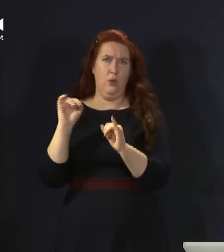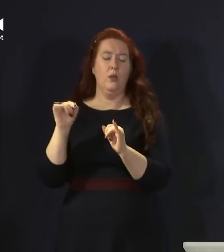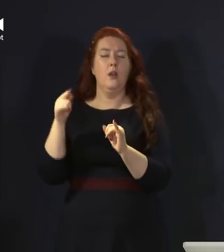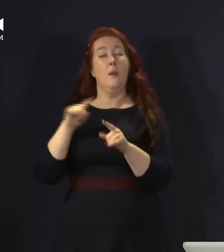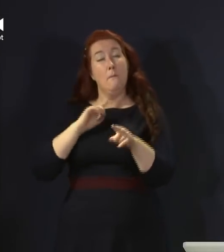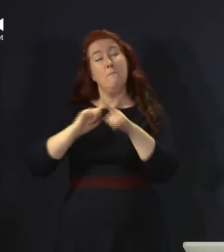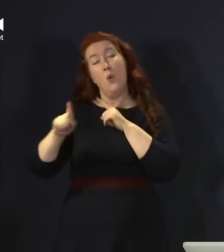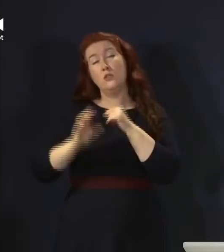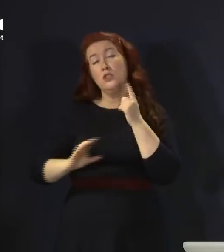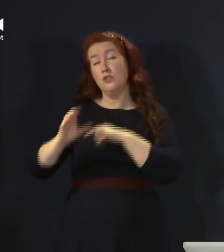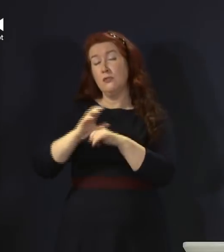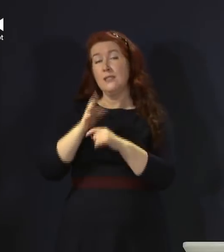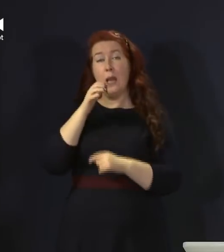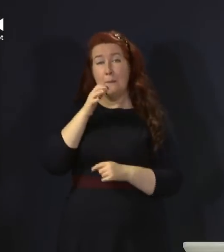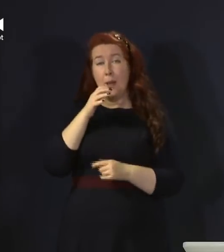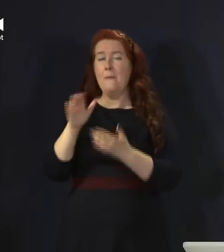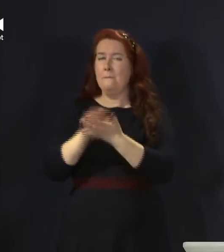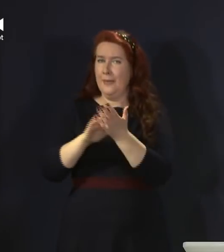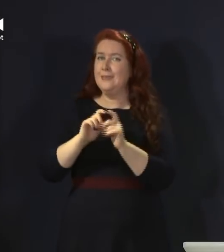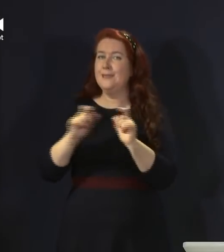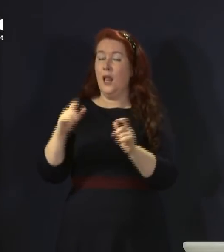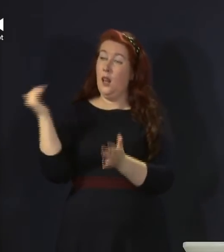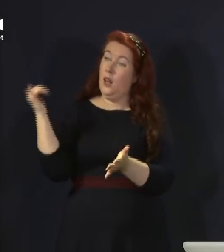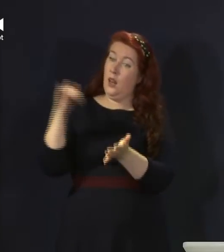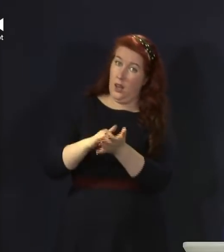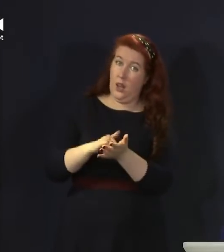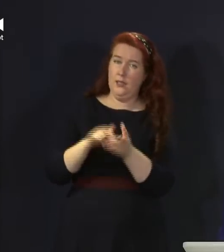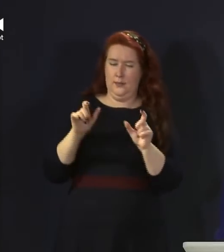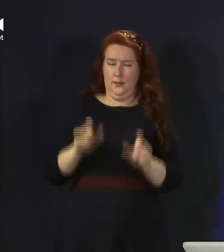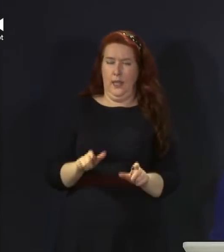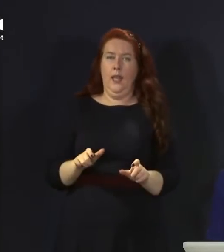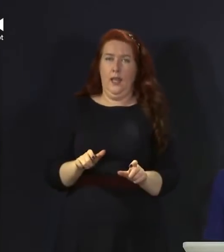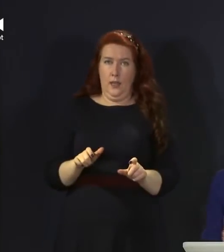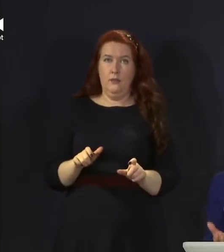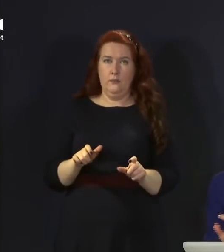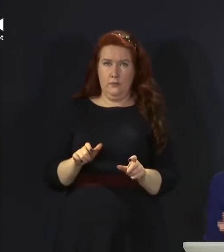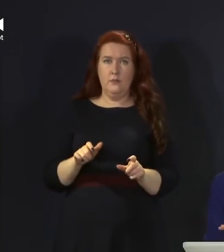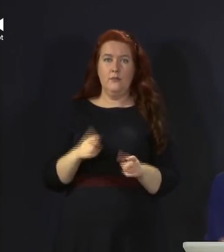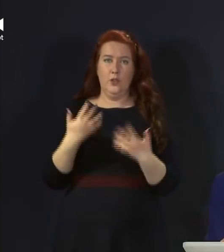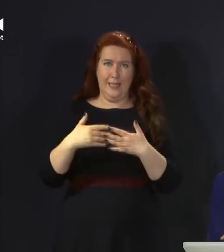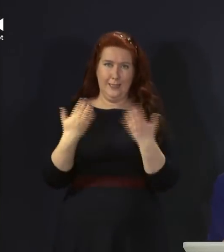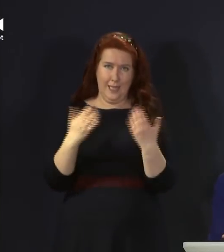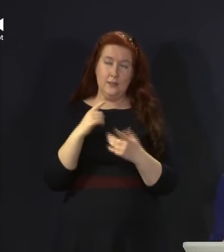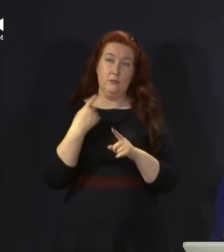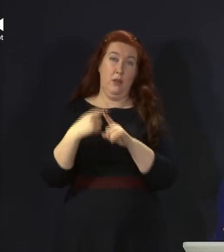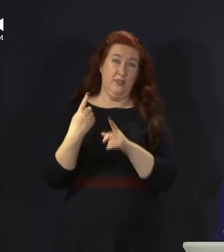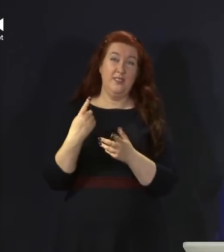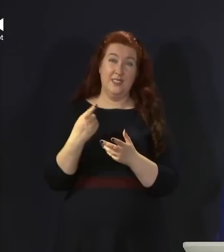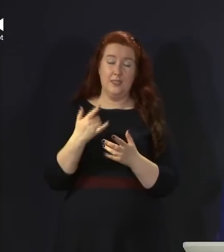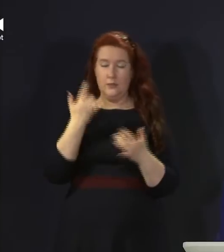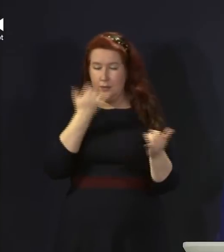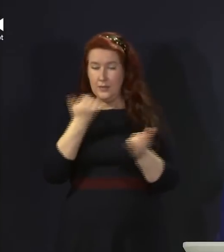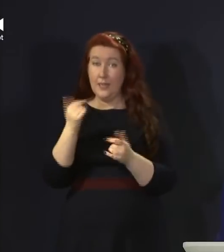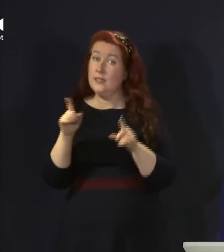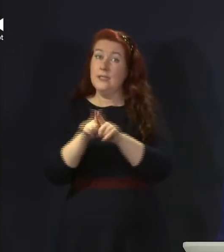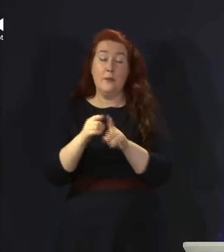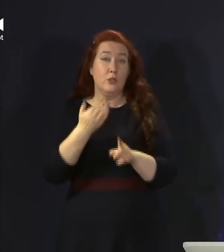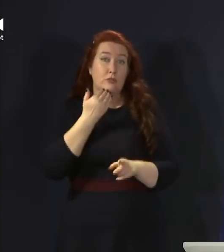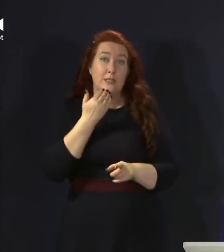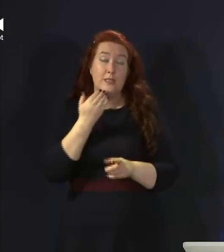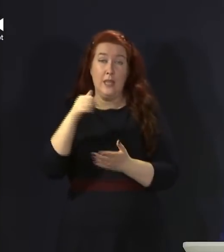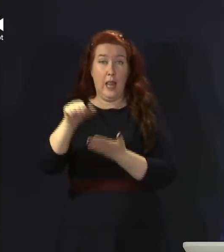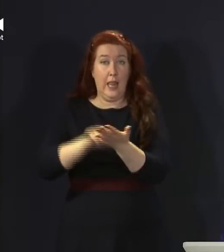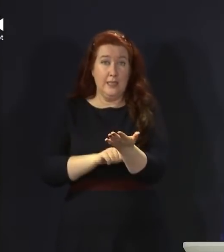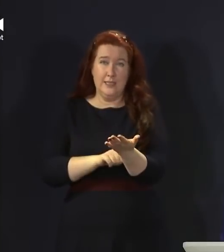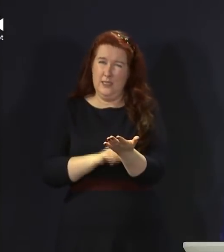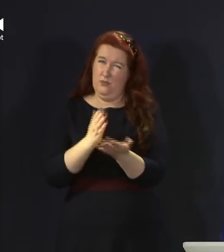that still requires isolation at home as well as testing. And even in the green list countries, which at the moment